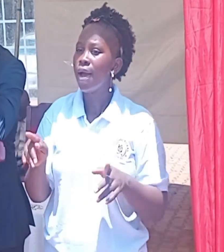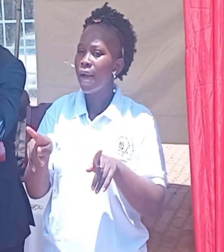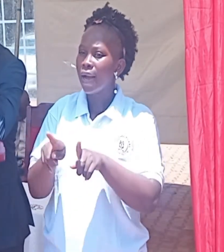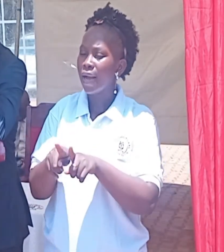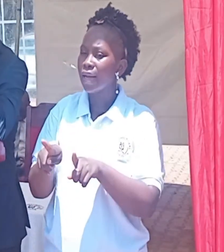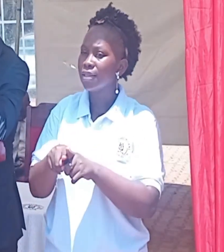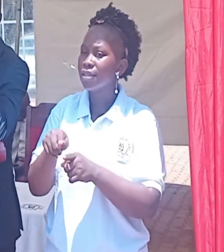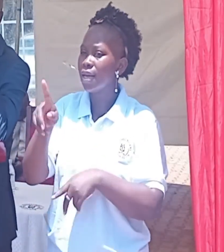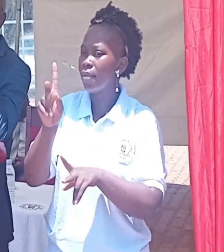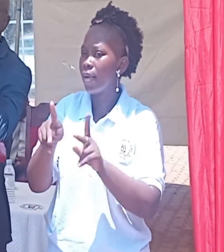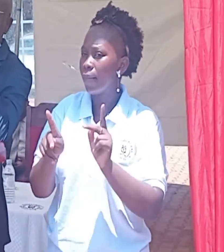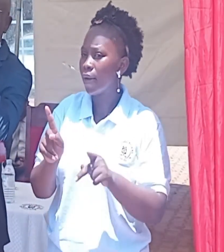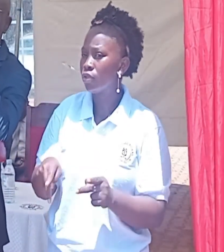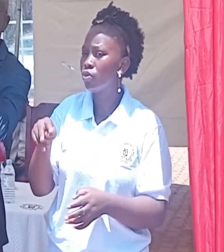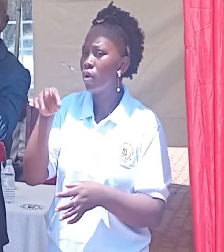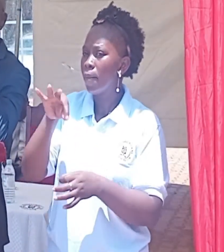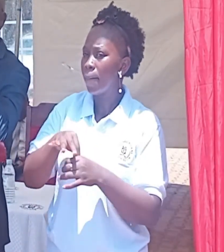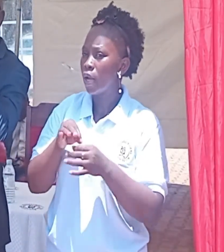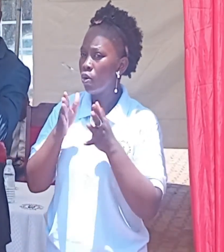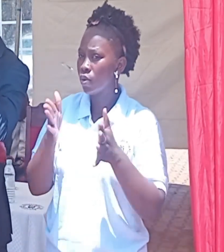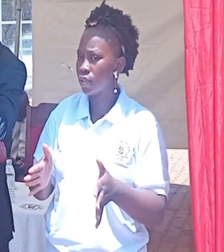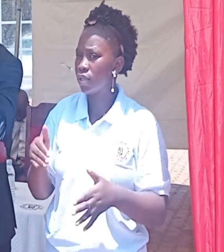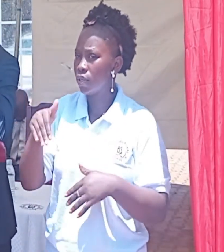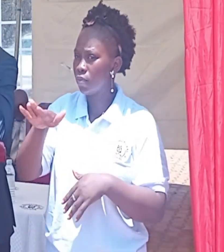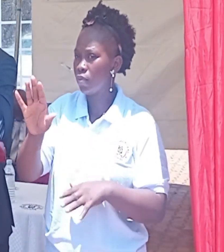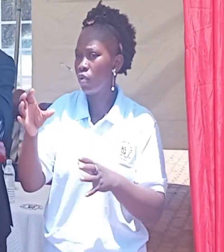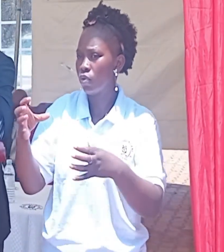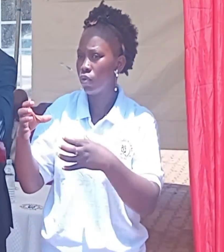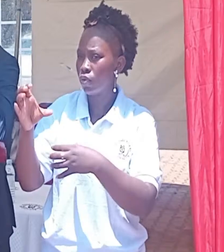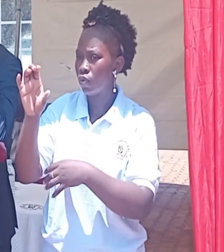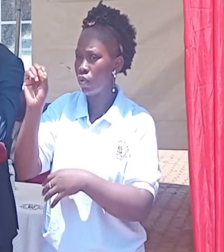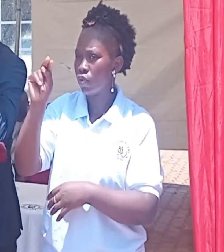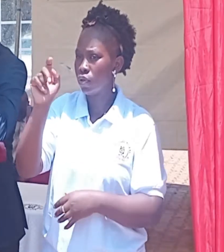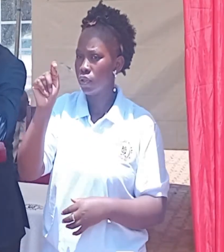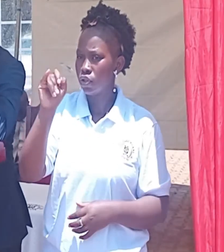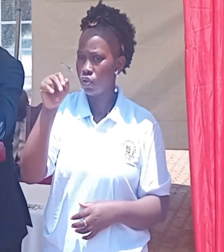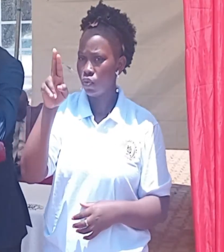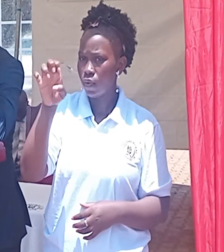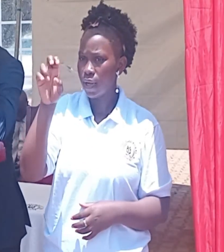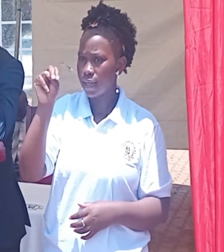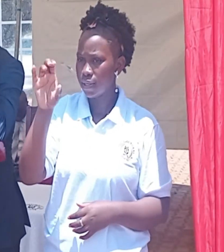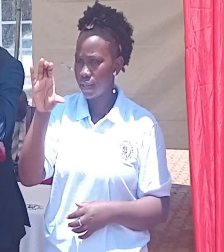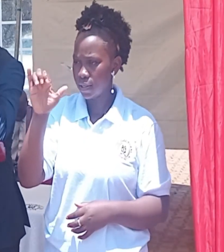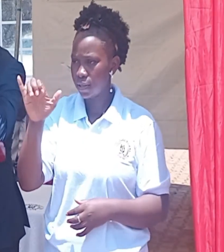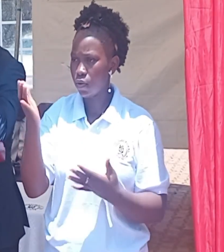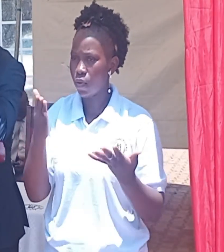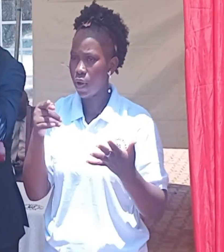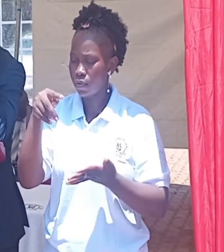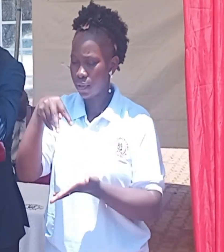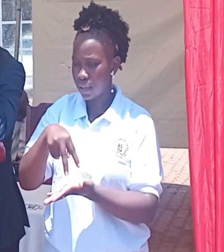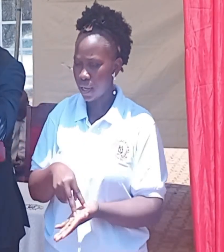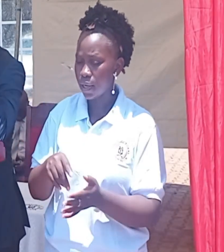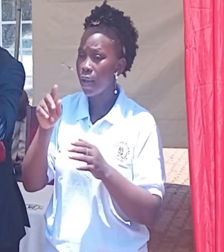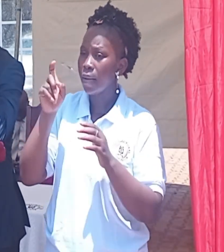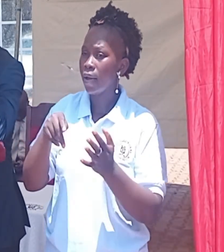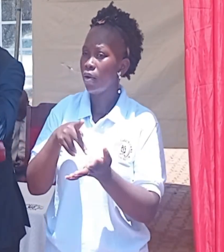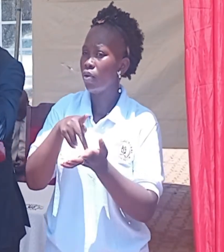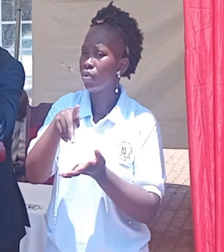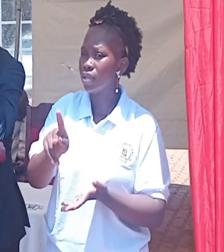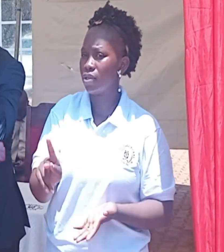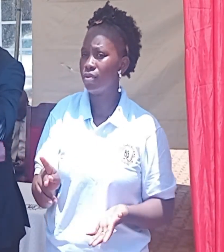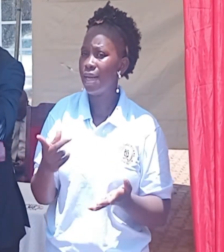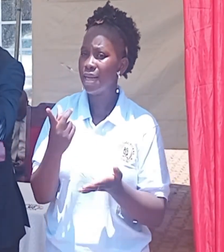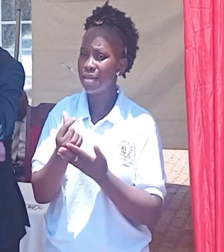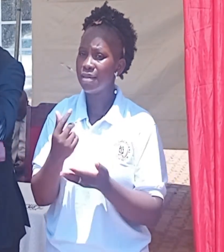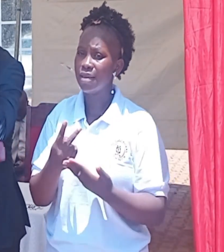ng'abantu abo nga balonzi mu constituency gy'ogenda kwesimbawo. Olina okusasula essente